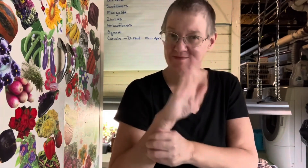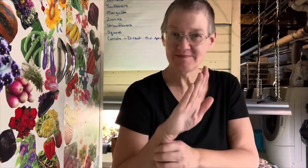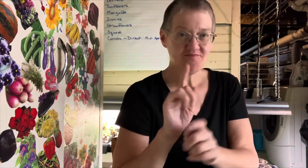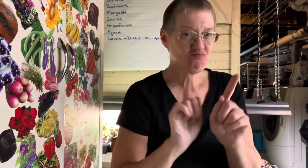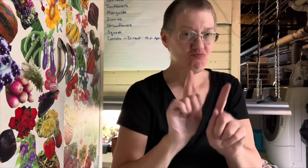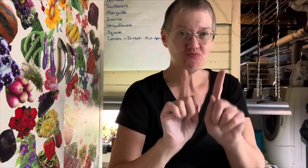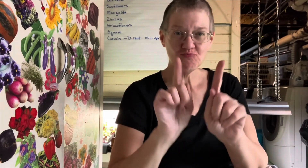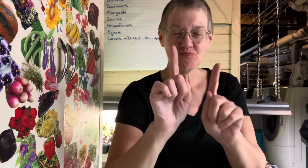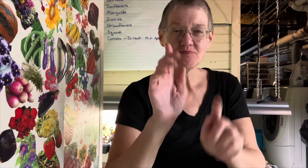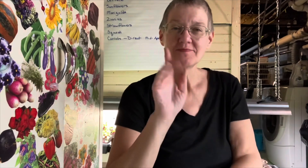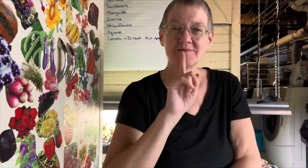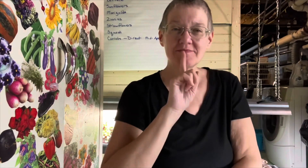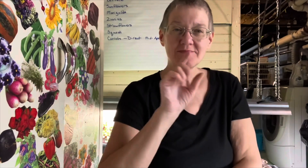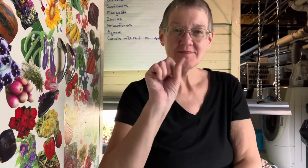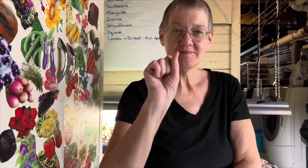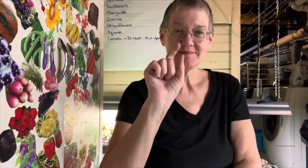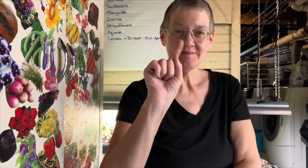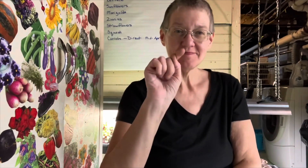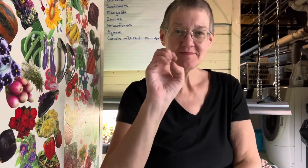those seeds will never germinate